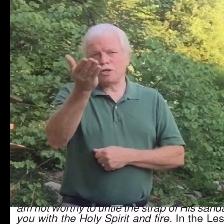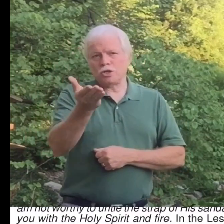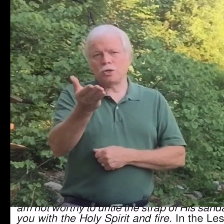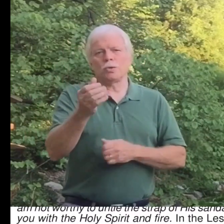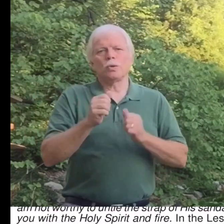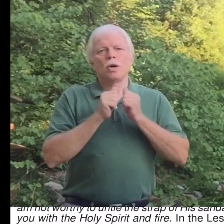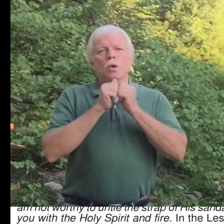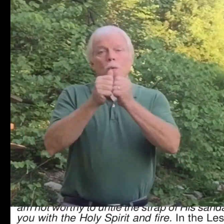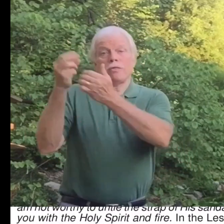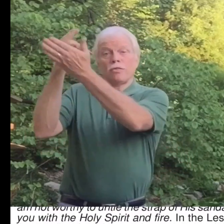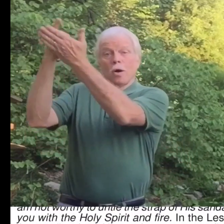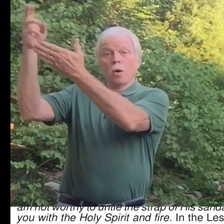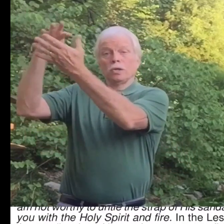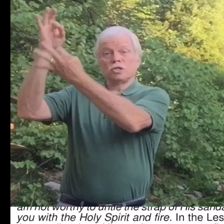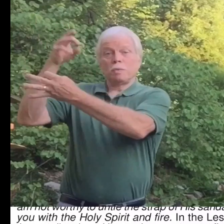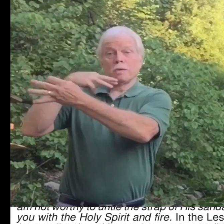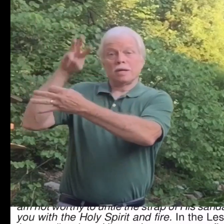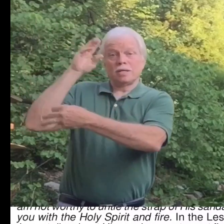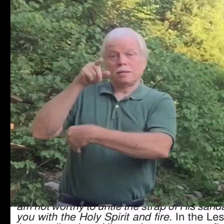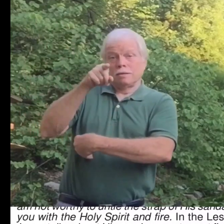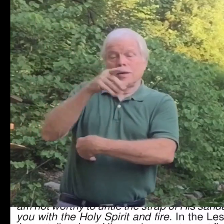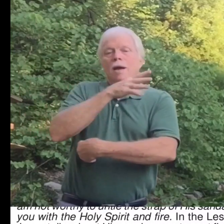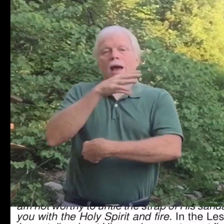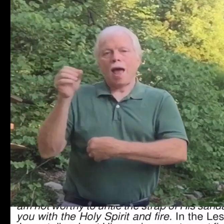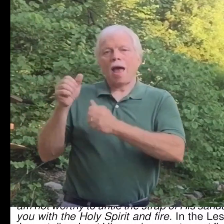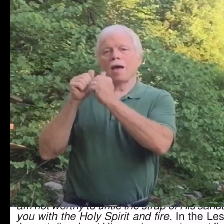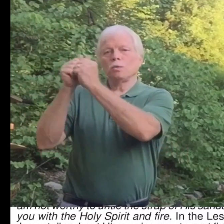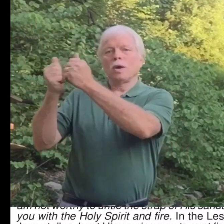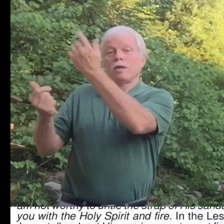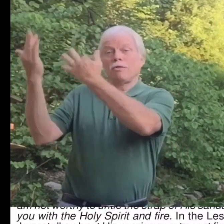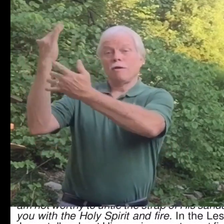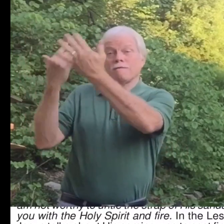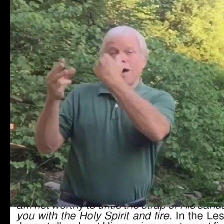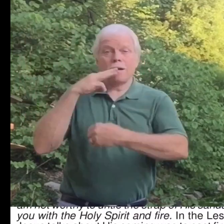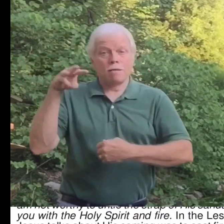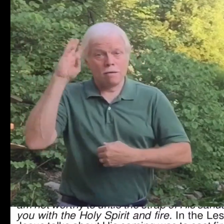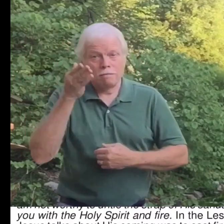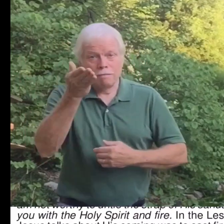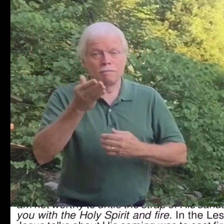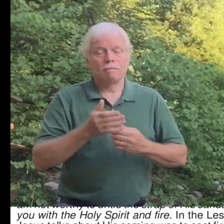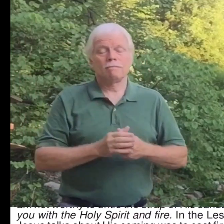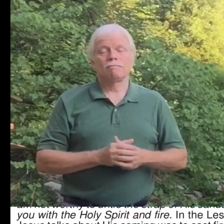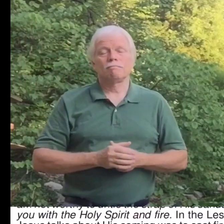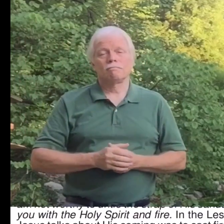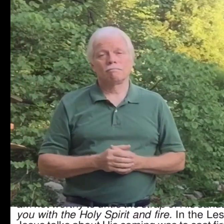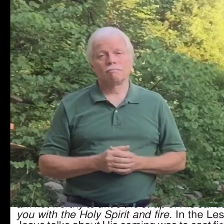baptize you with the Holy Spirit and with fire.